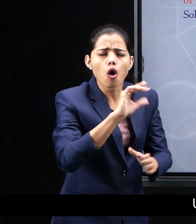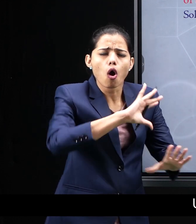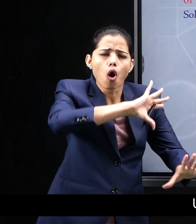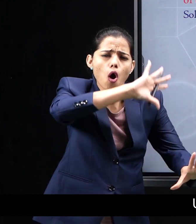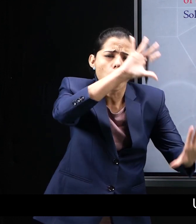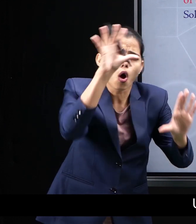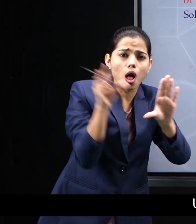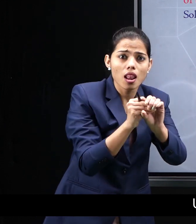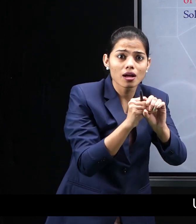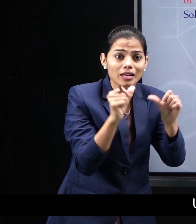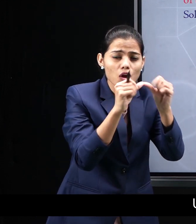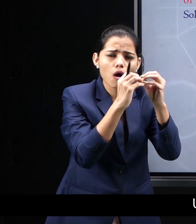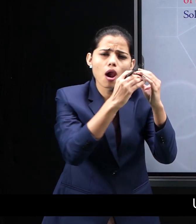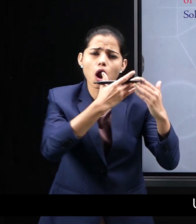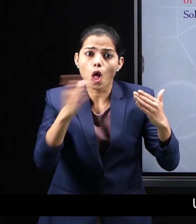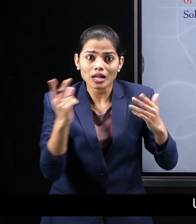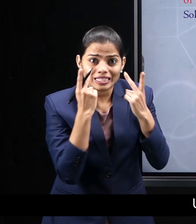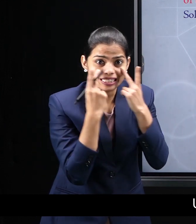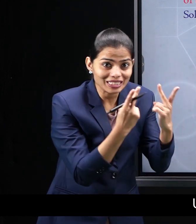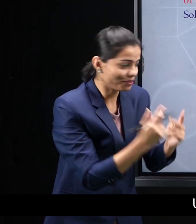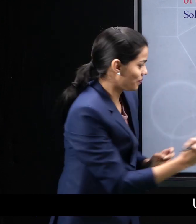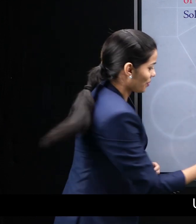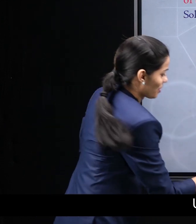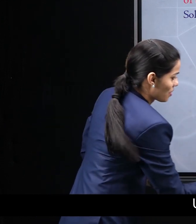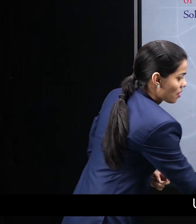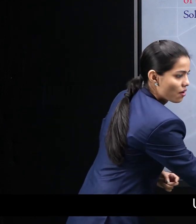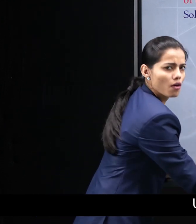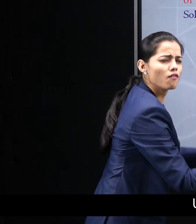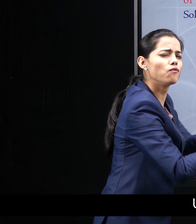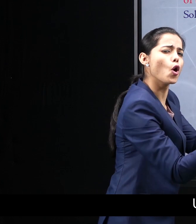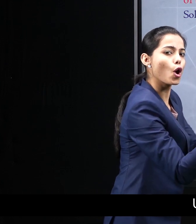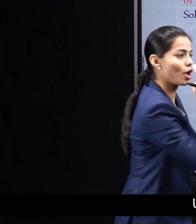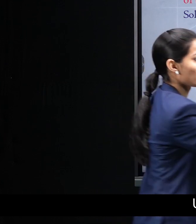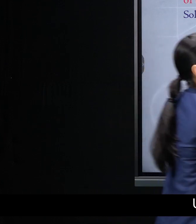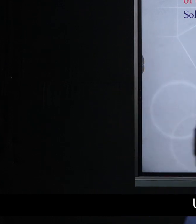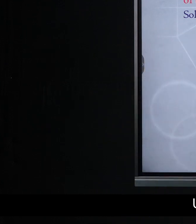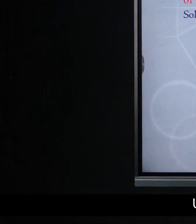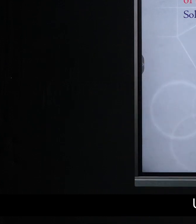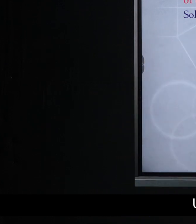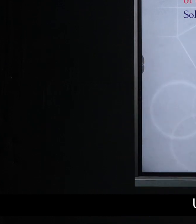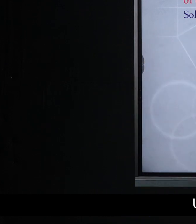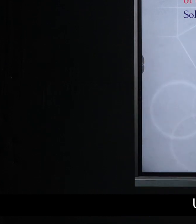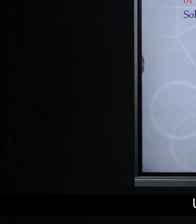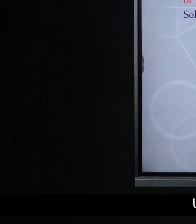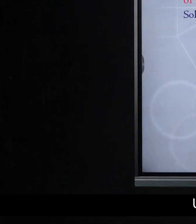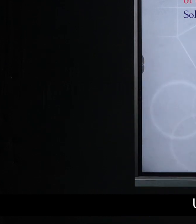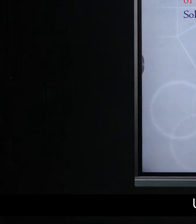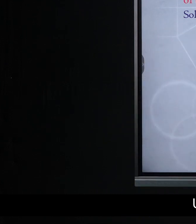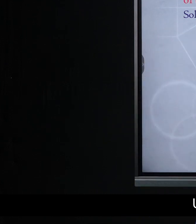Universal set is equal to A, B, C, D, E, G, I, O, U.